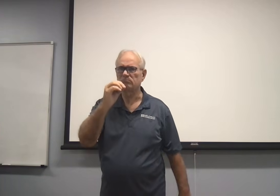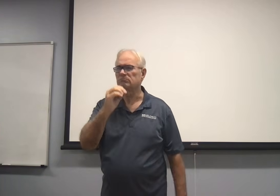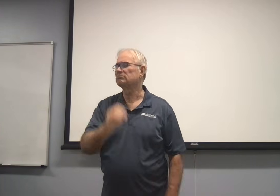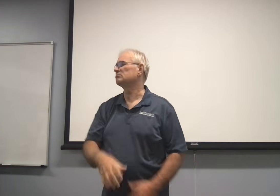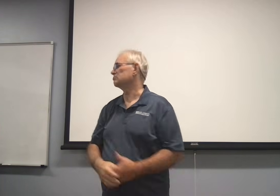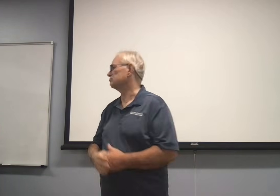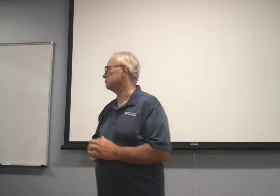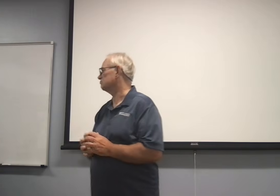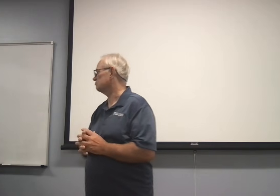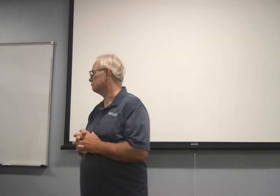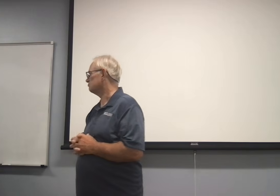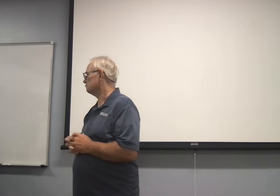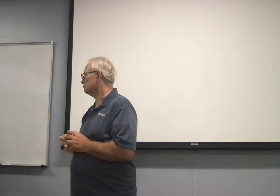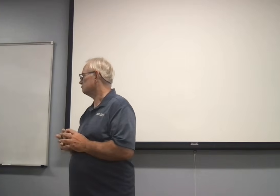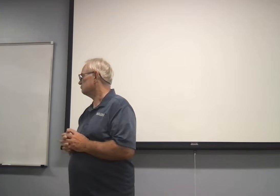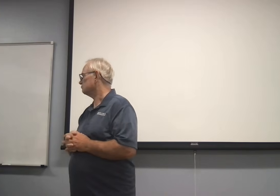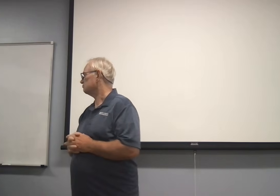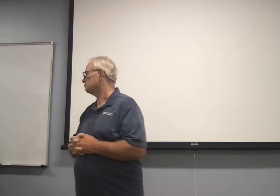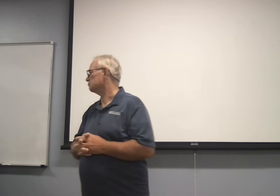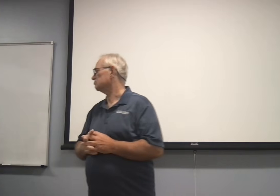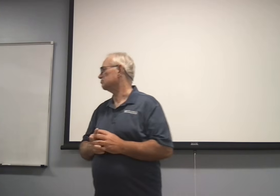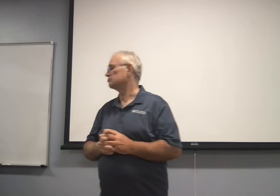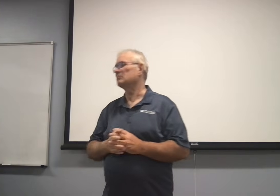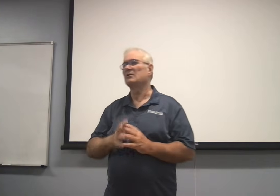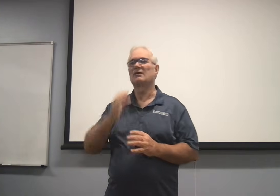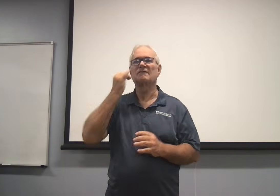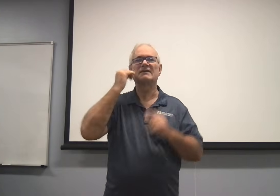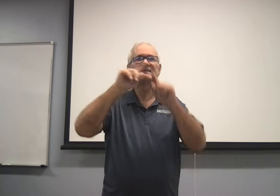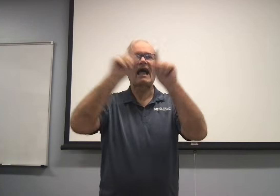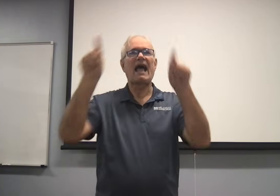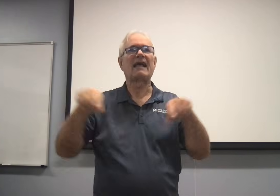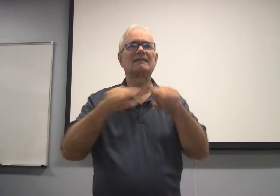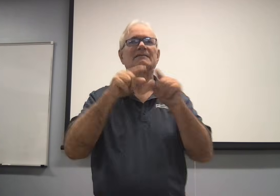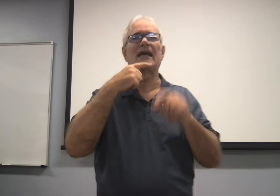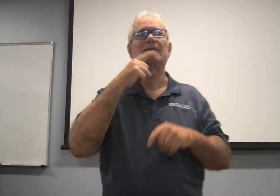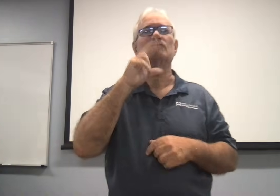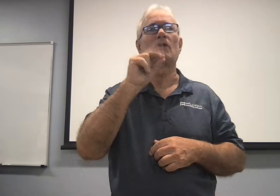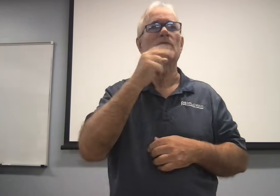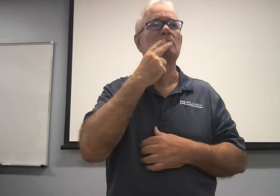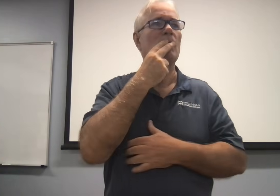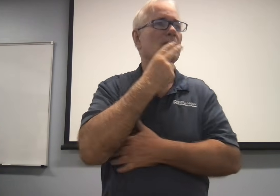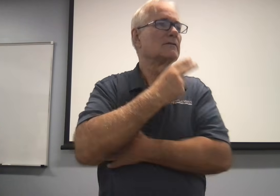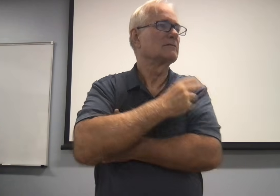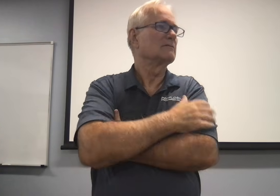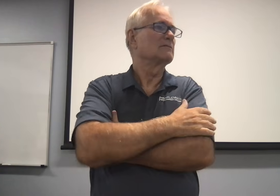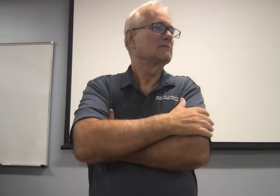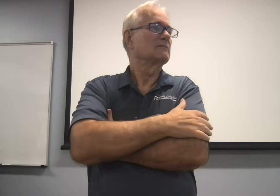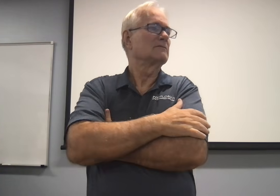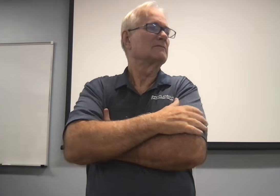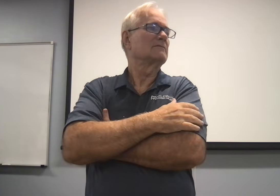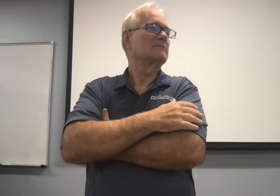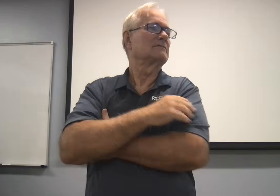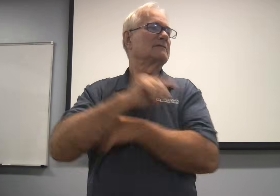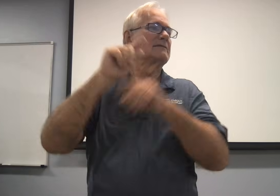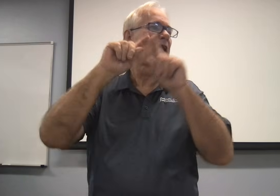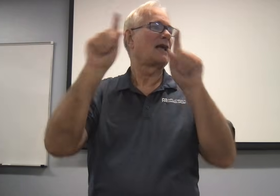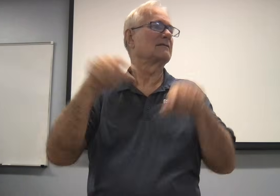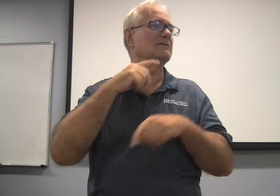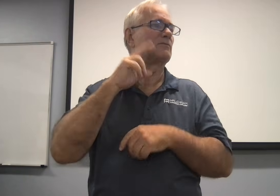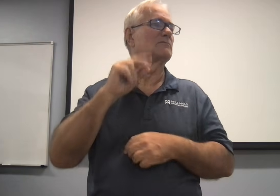Some, yes, but it's typically more of a no with an angry way. What if a sign says no